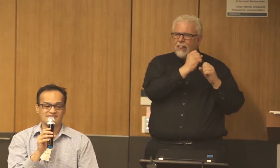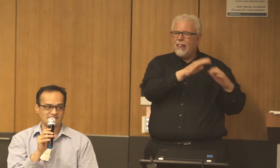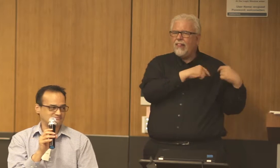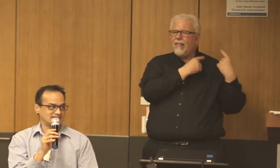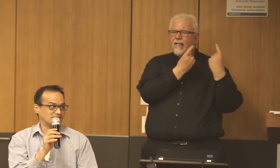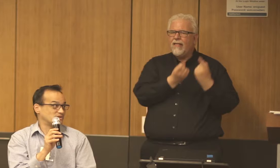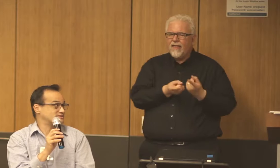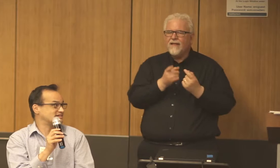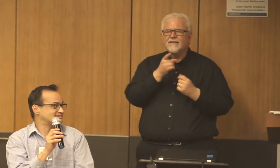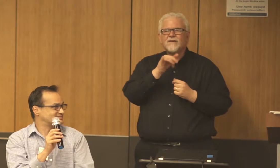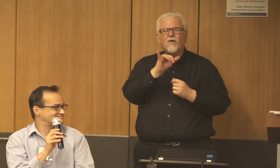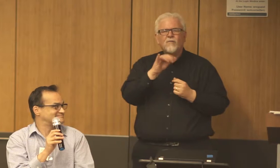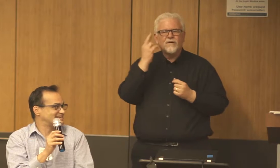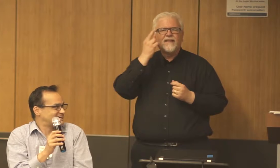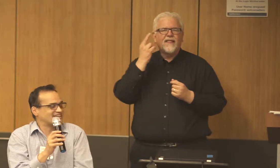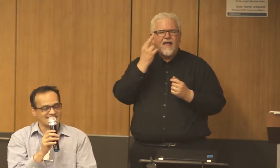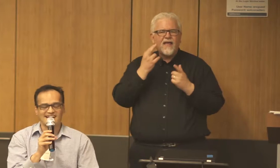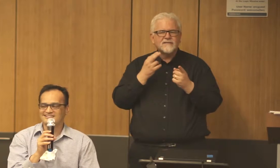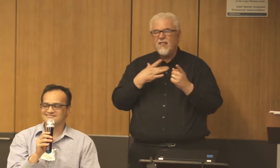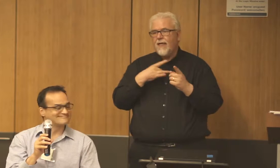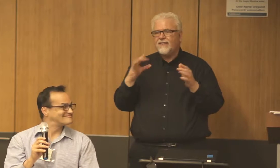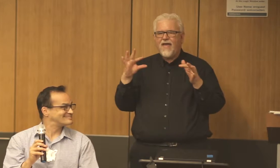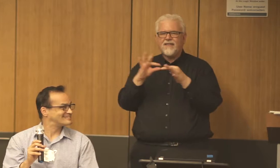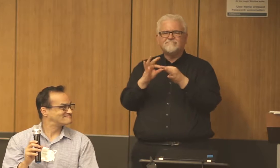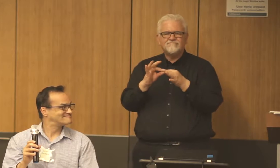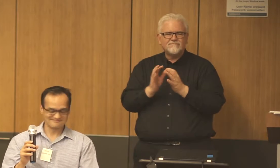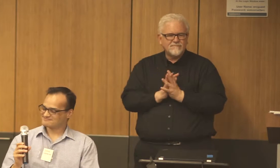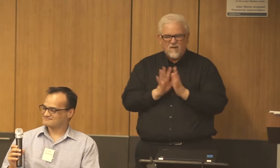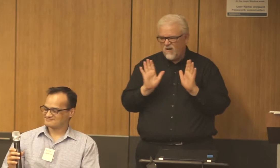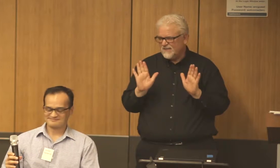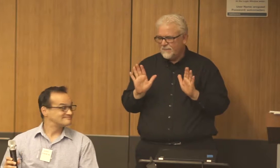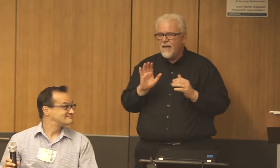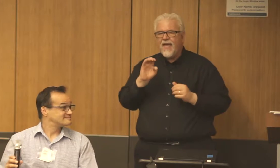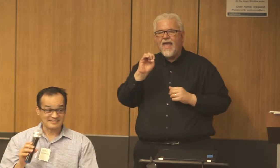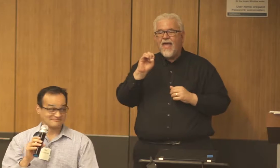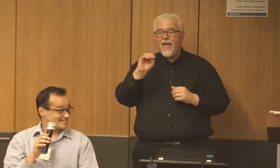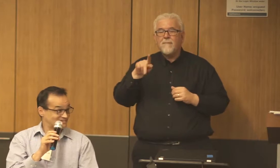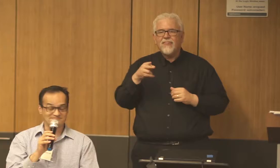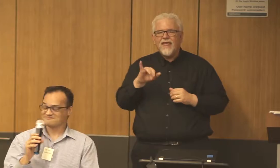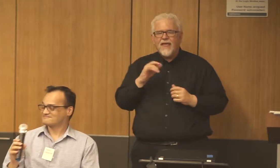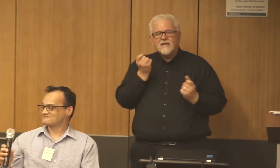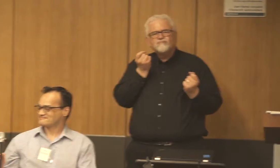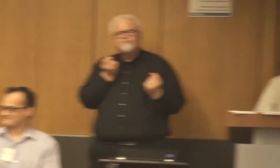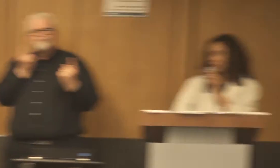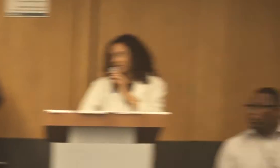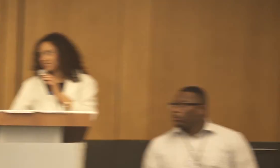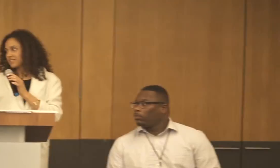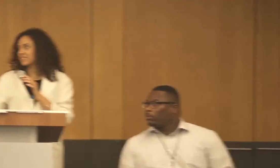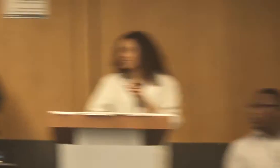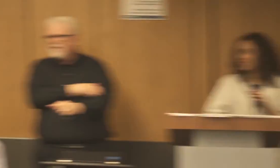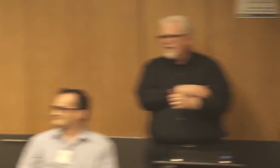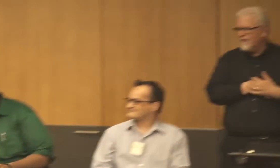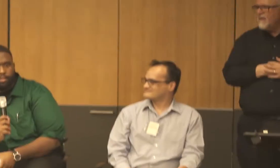that side of them that was always there. So that I kind of like that. It's awesome. Empathy is powerful. Yeah, I agree. What about you, Aubrey?